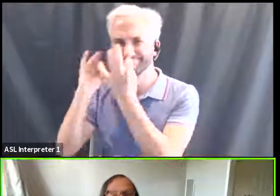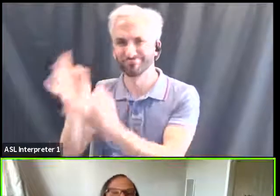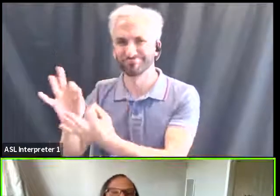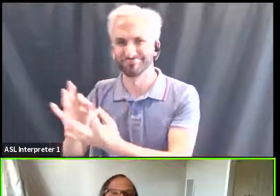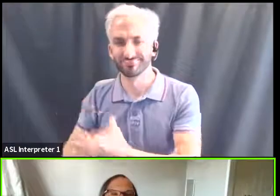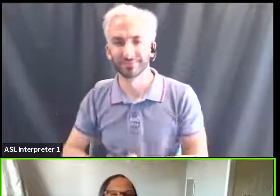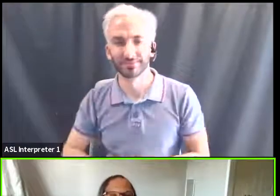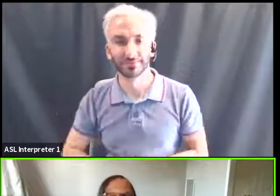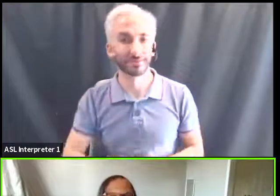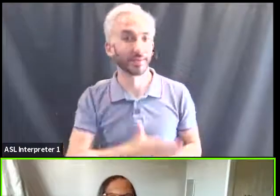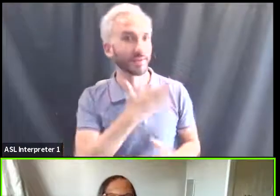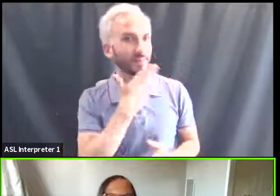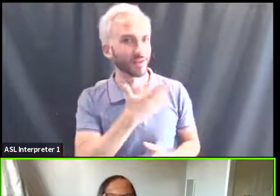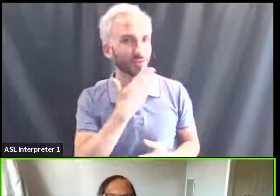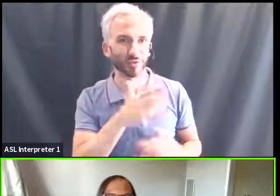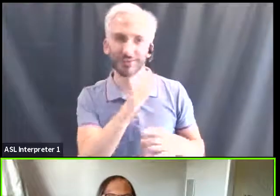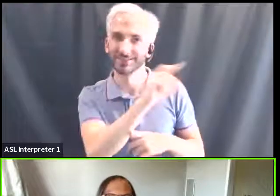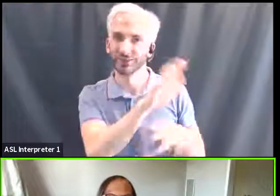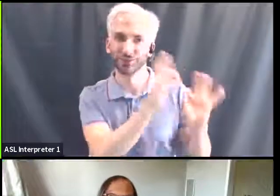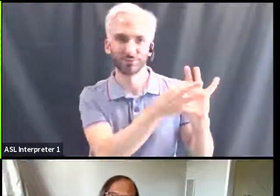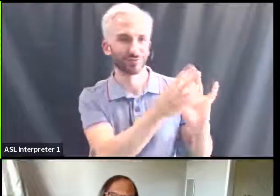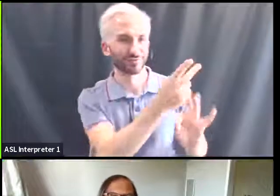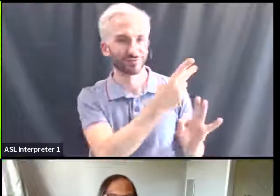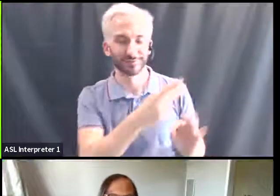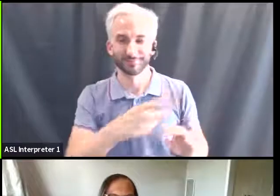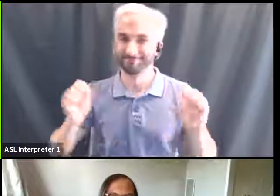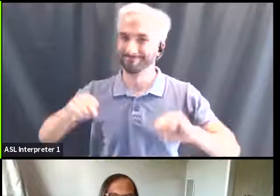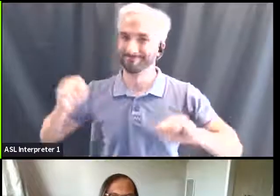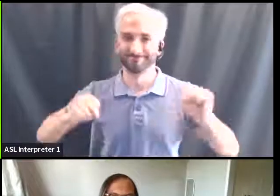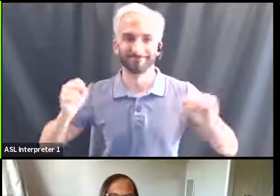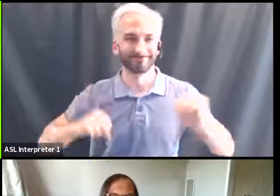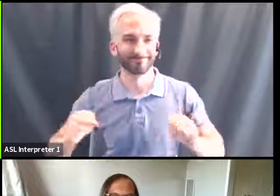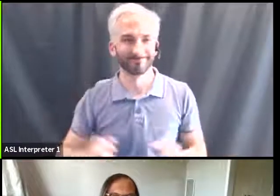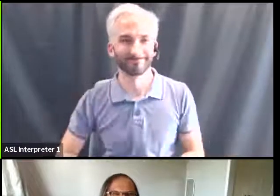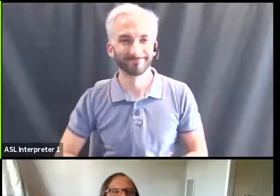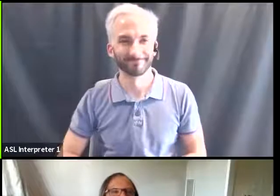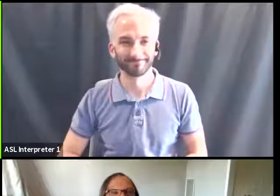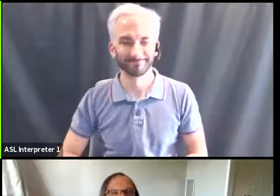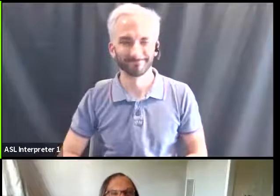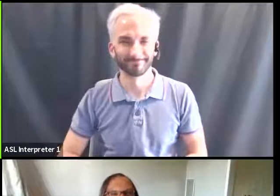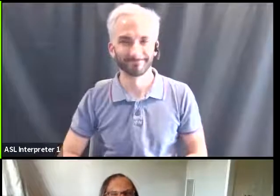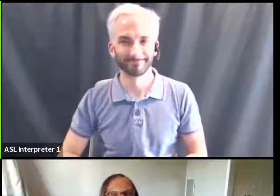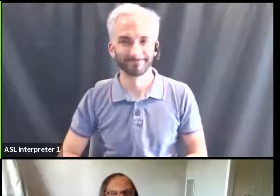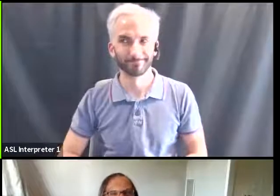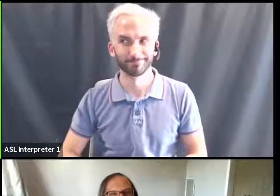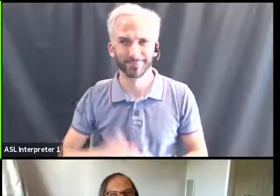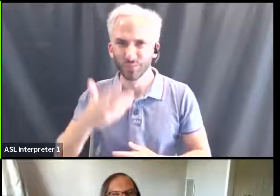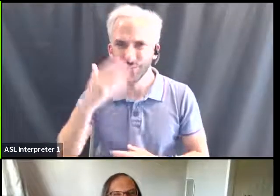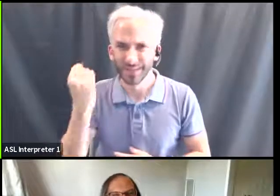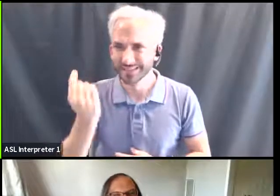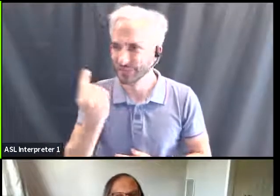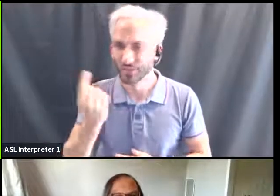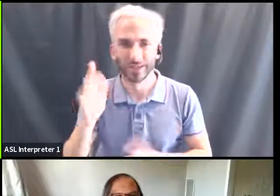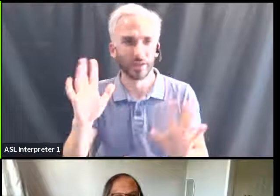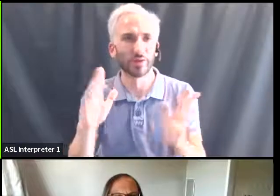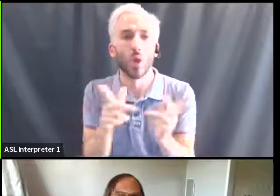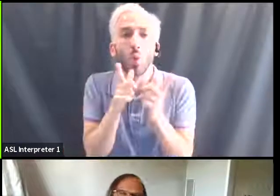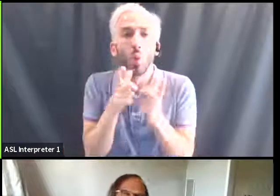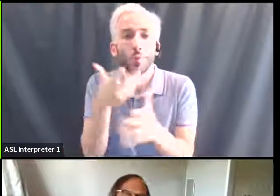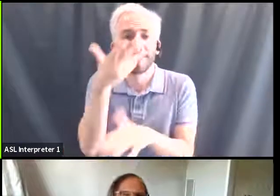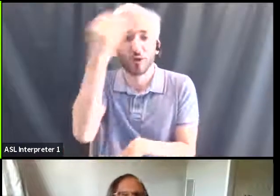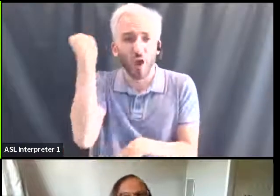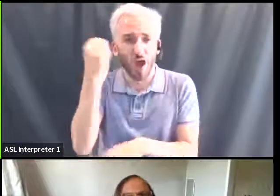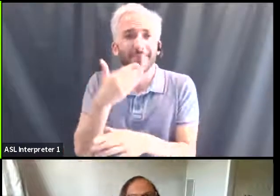absolutely. And thank you to our ASL interpreters. Yes. Did we forget anyone? Thank you, whoever we forgot.